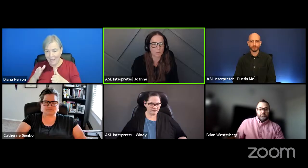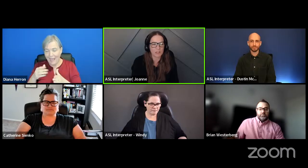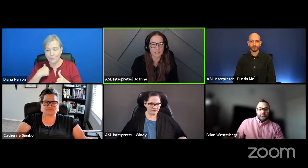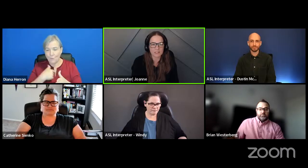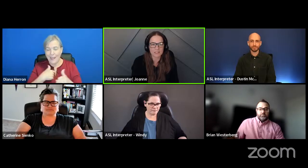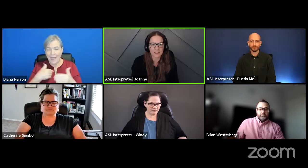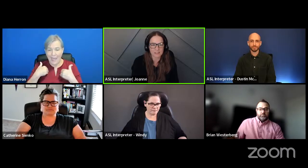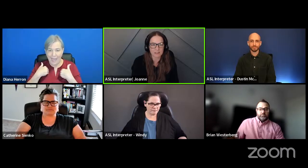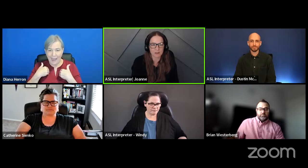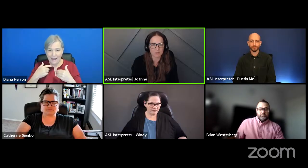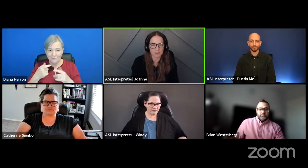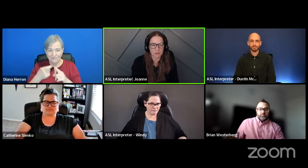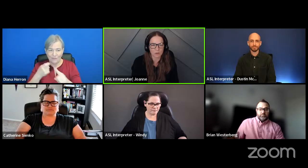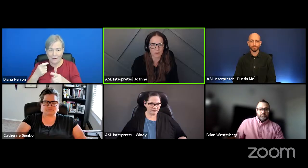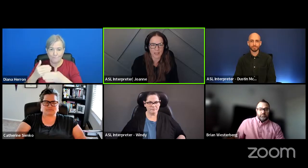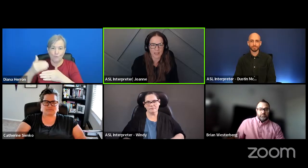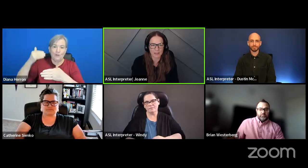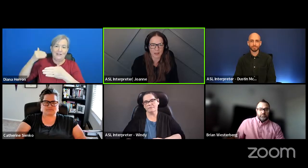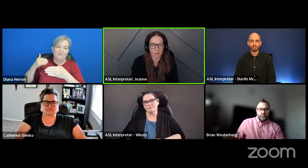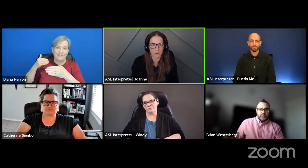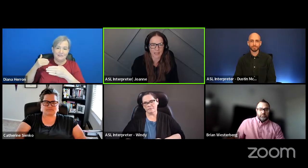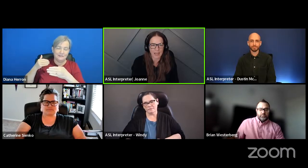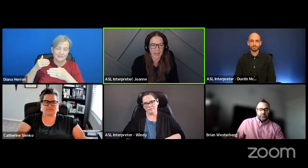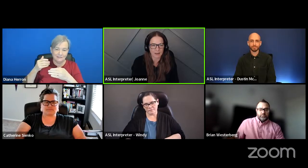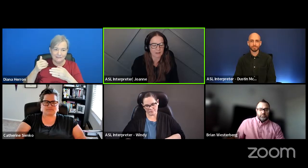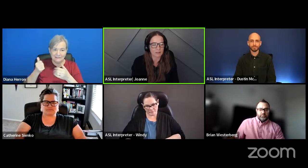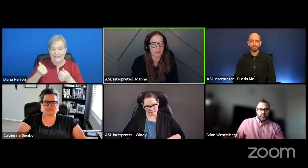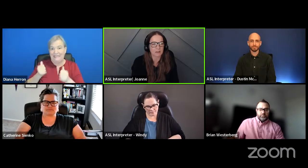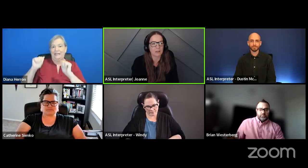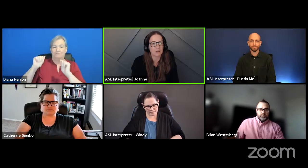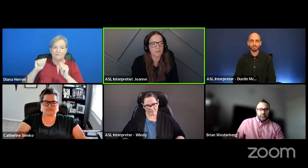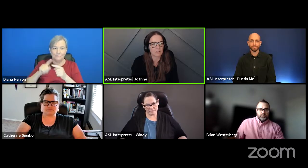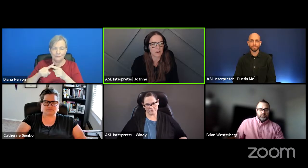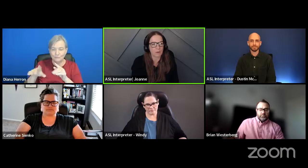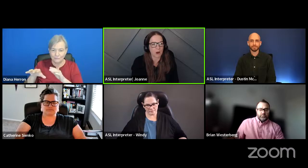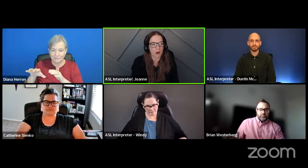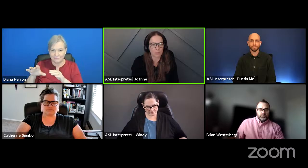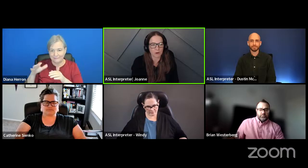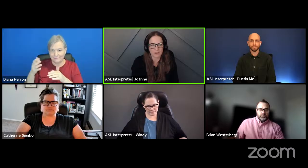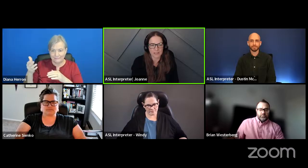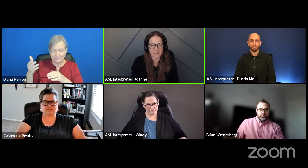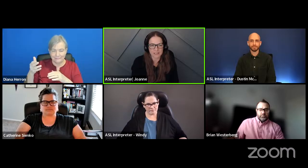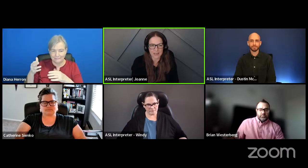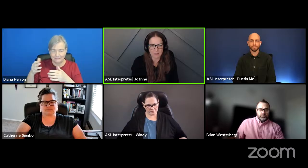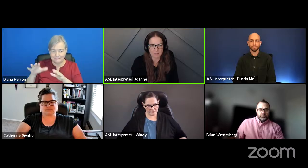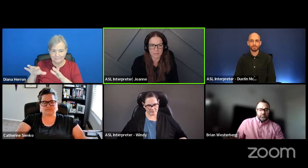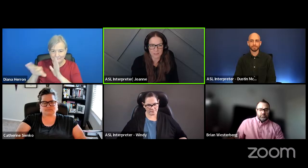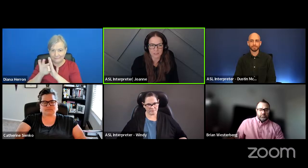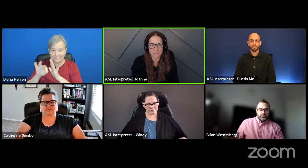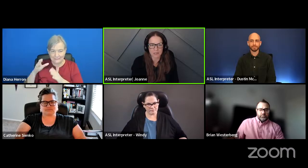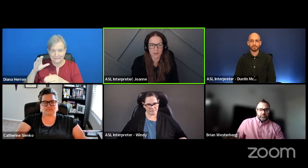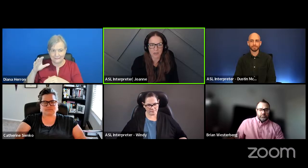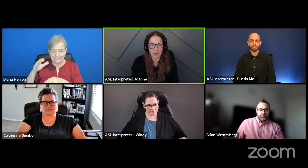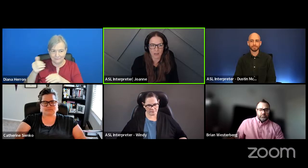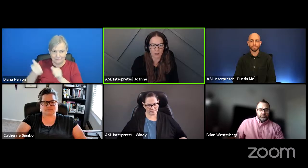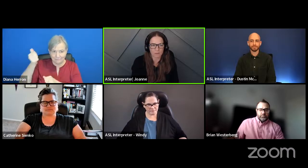I mean, we could stick to the original plan that we had from our previous